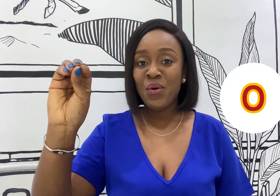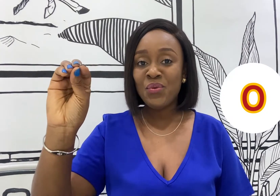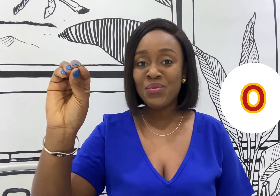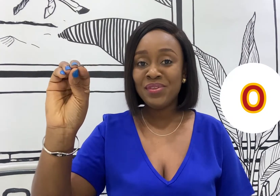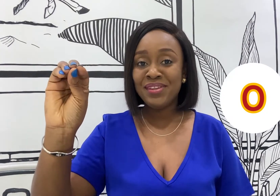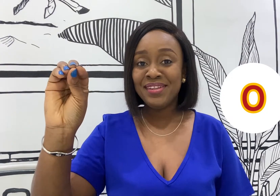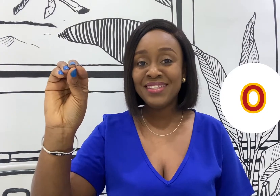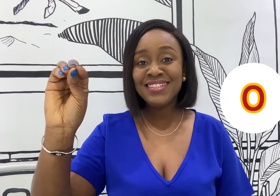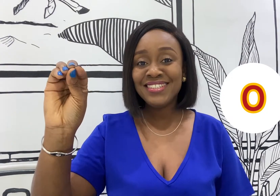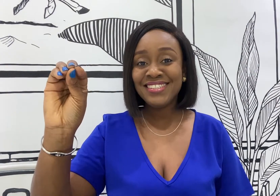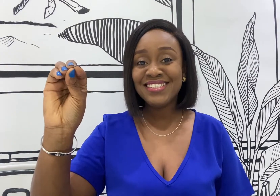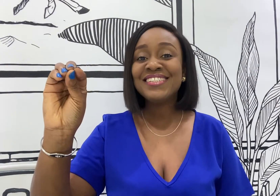O-T-O.